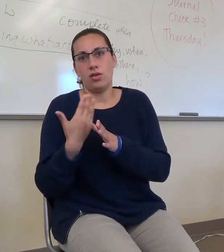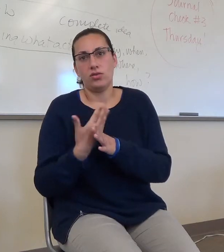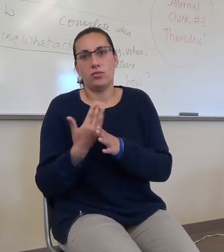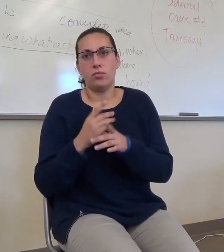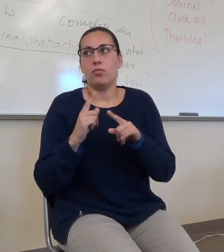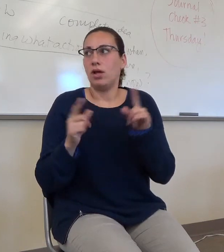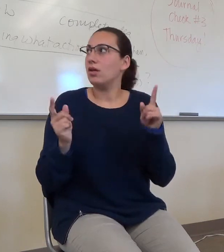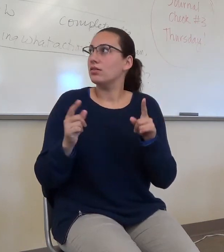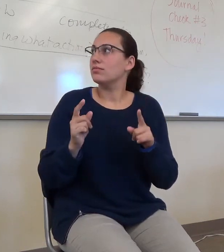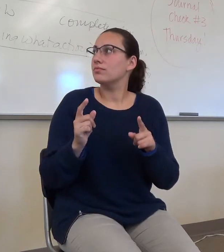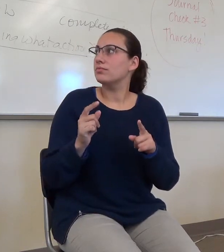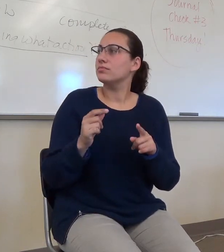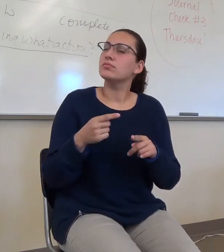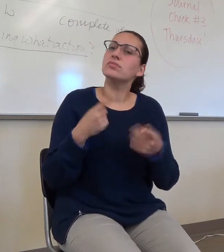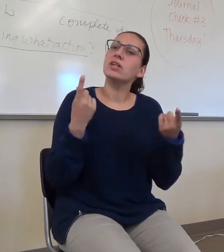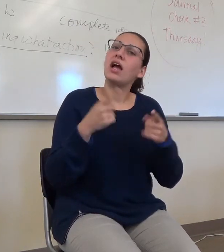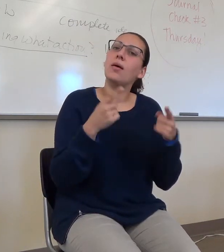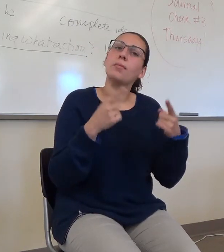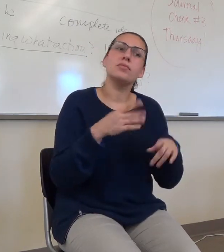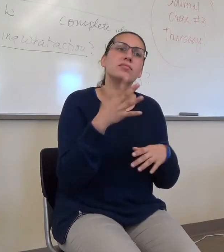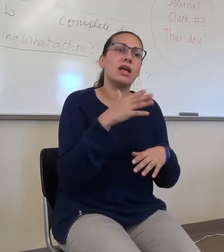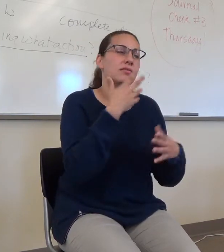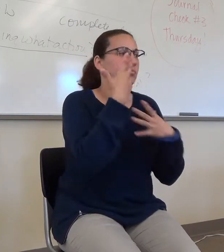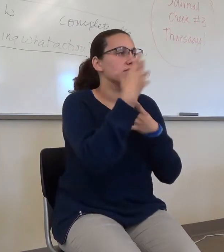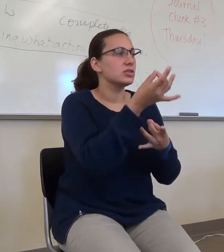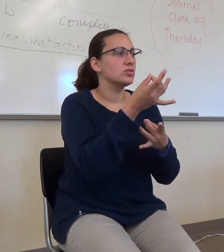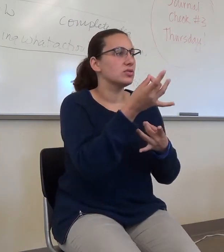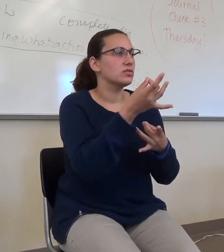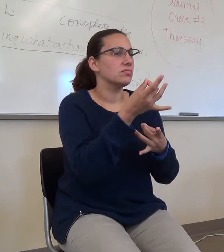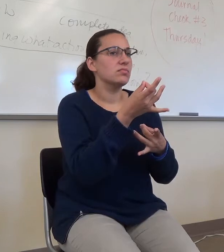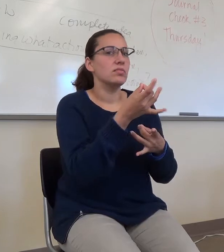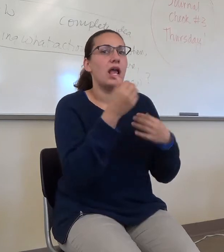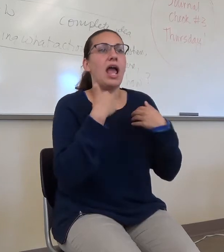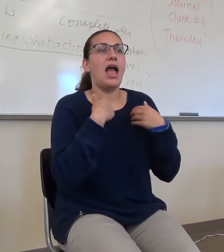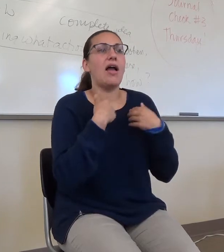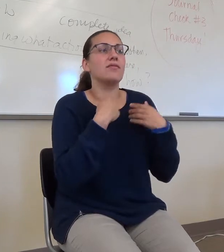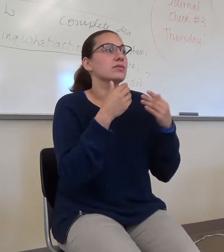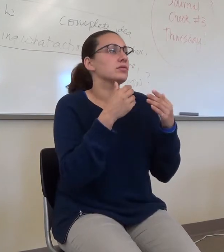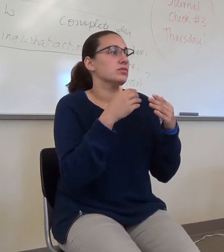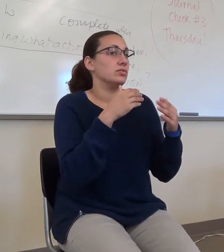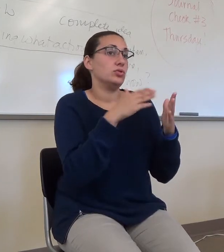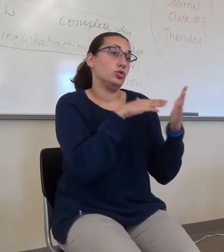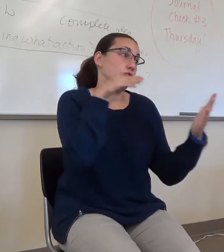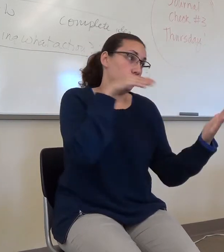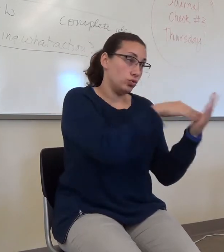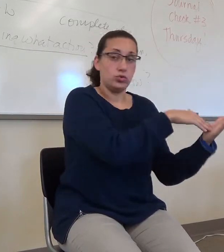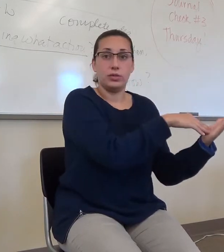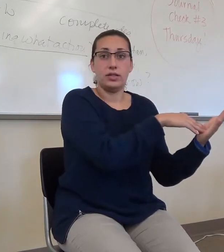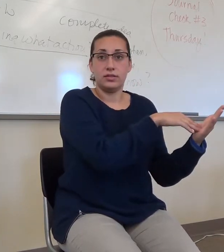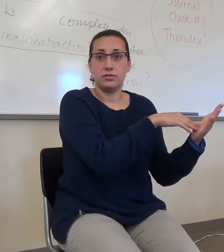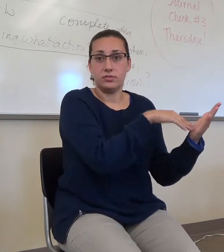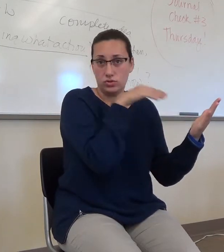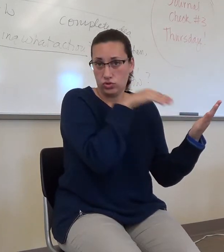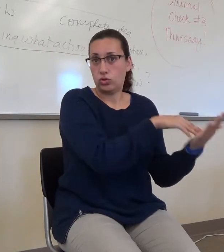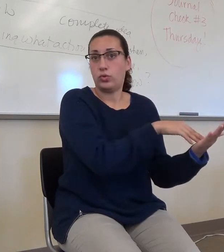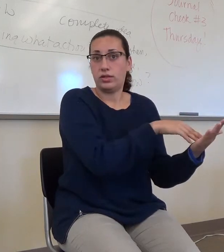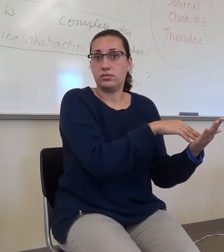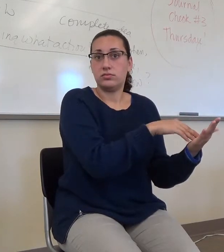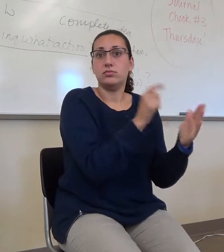here's what's going on here. This is kind of interesting. They're filing a lawsuit, okay, the